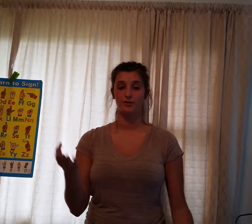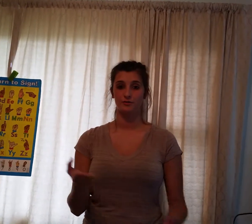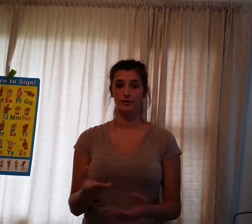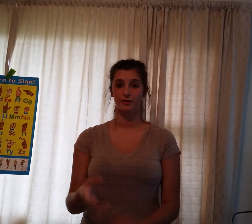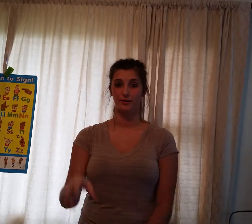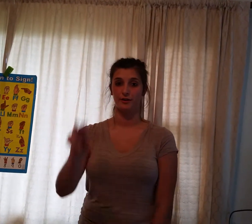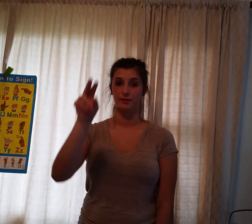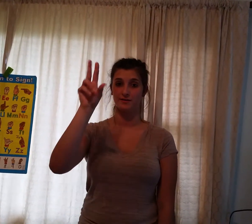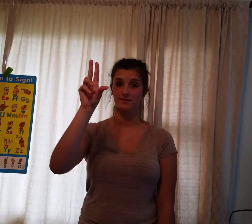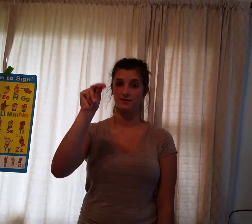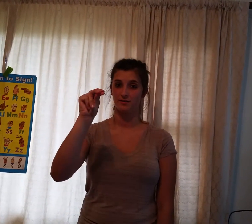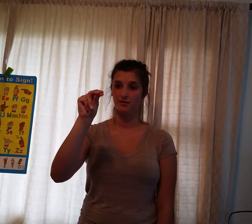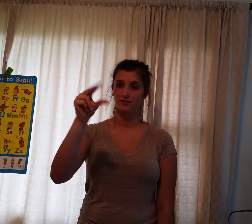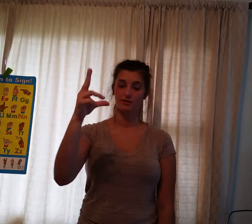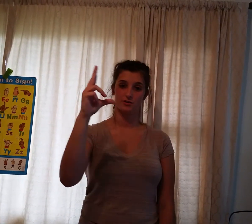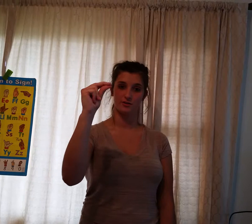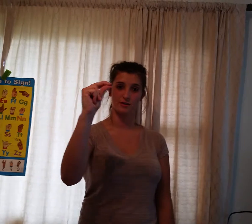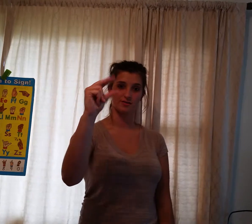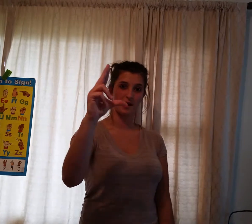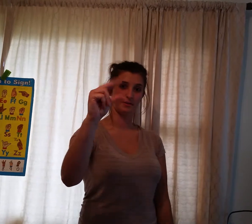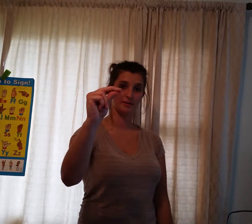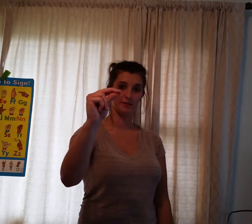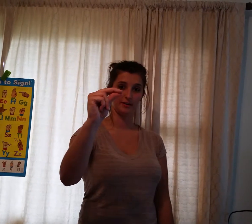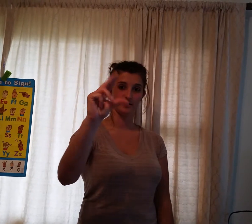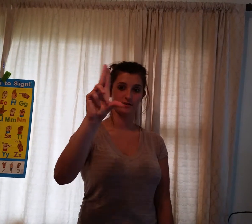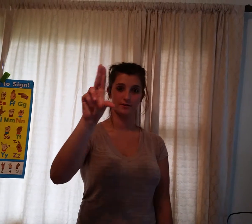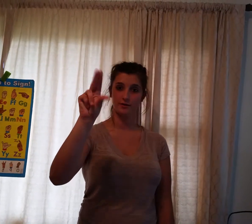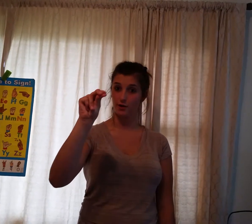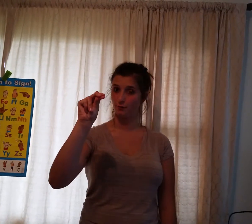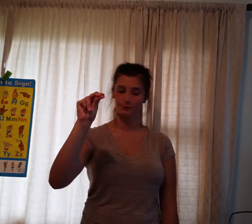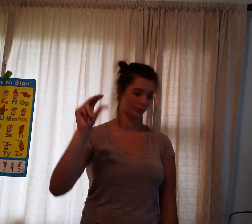showed you earlier, was just no, snapping your fingers, no.